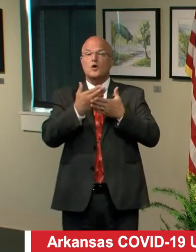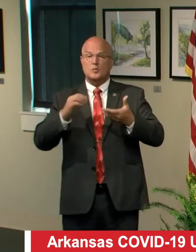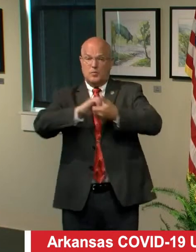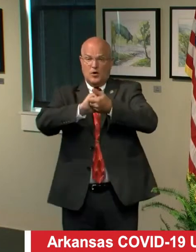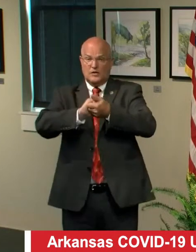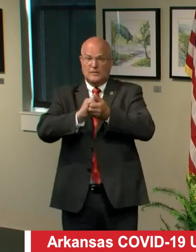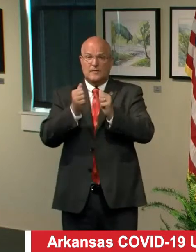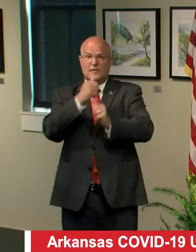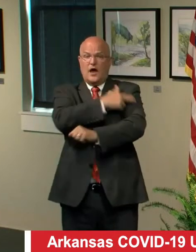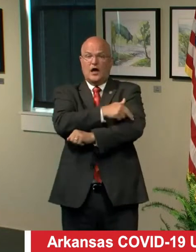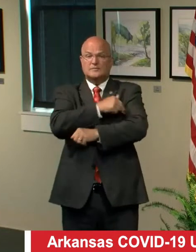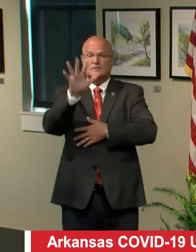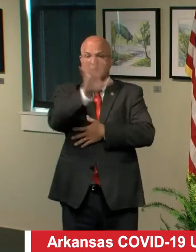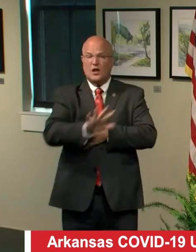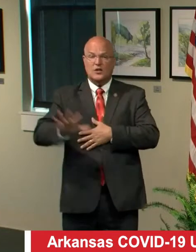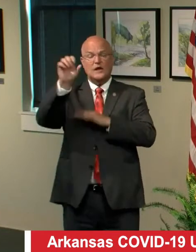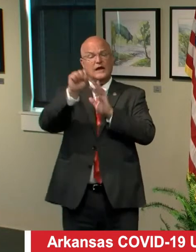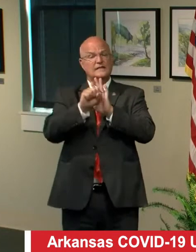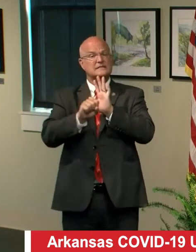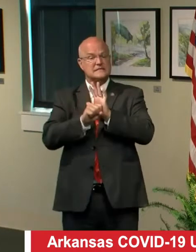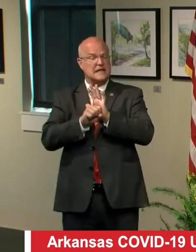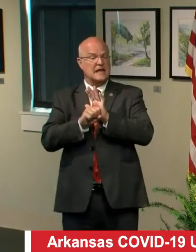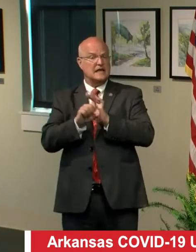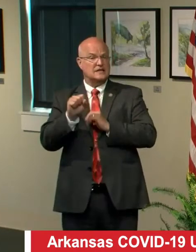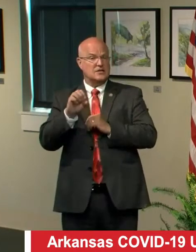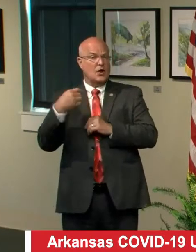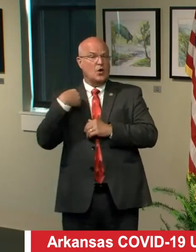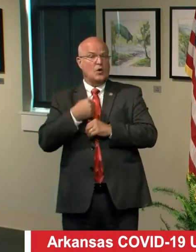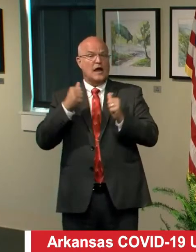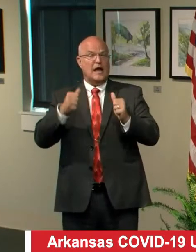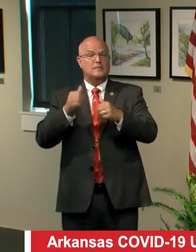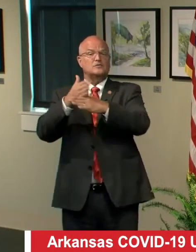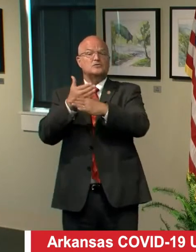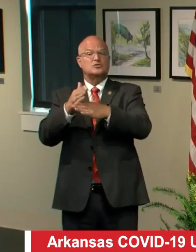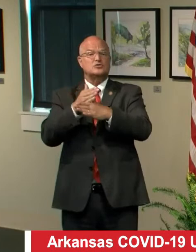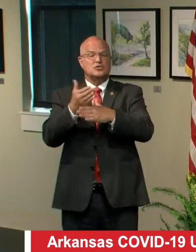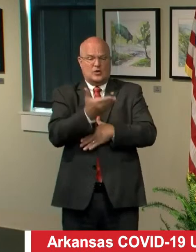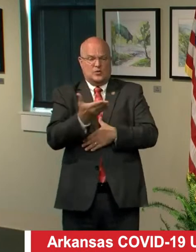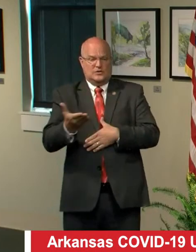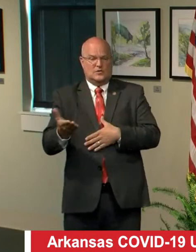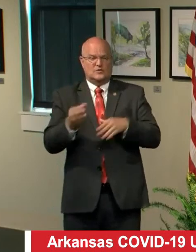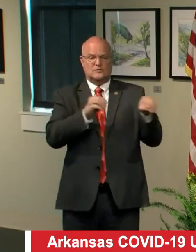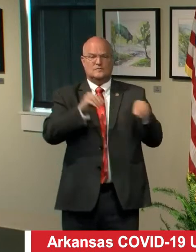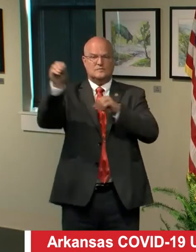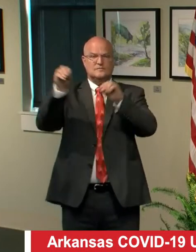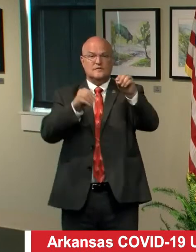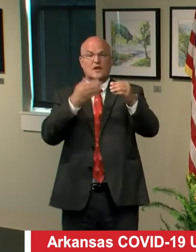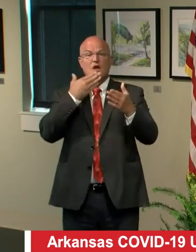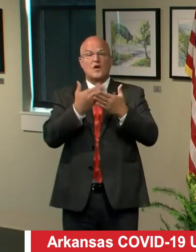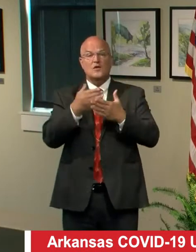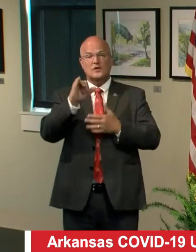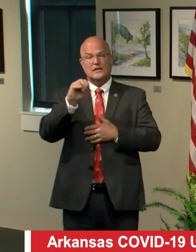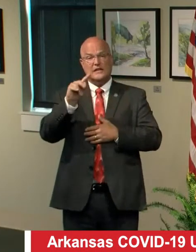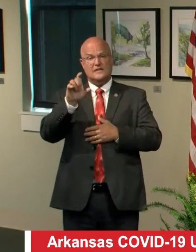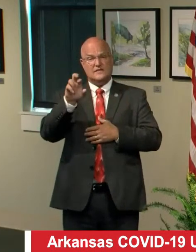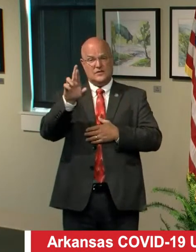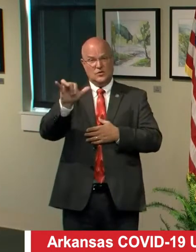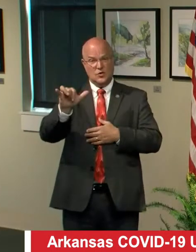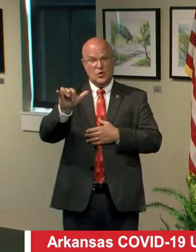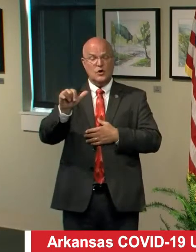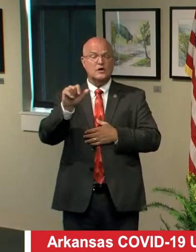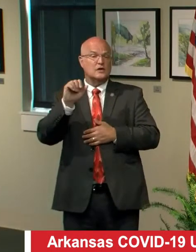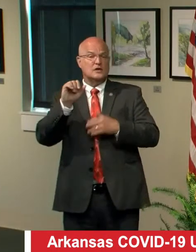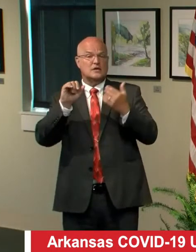among the hospitals so that we're able to share resources. We have a good inventory, and so if